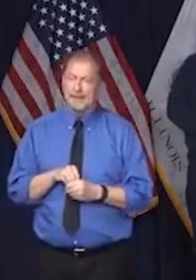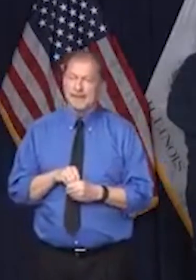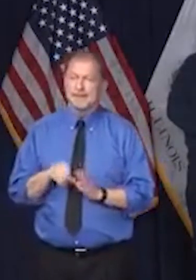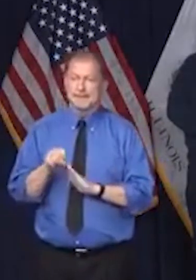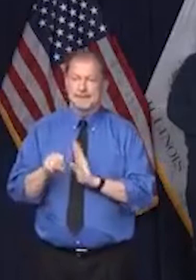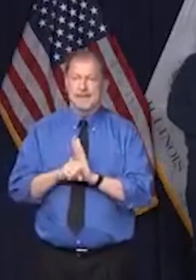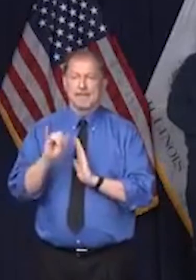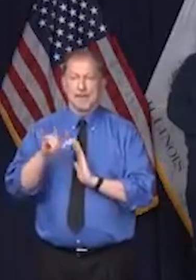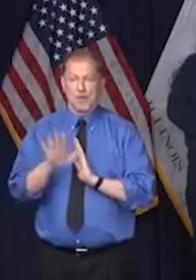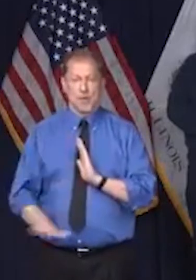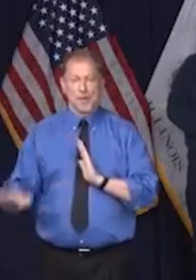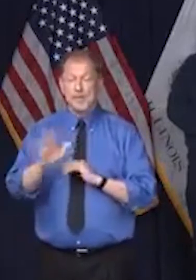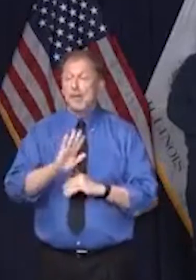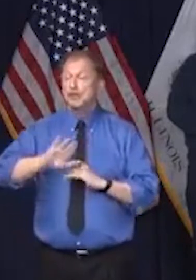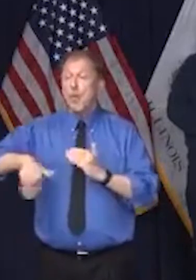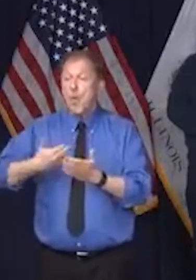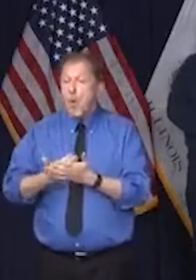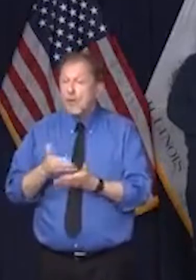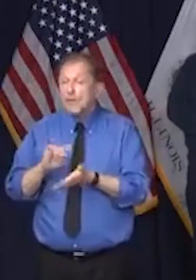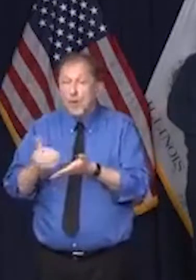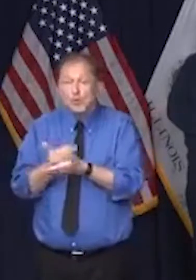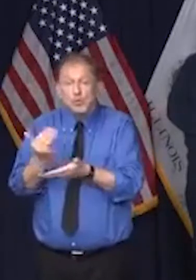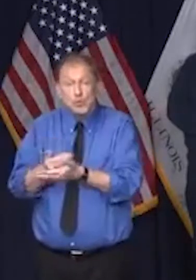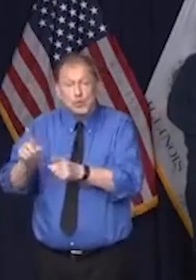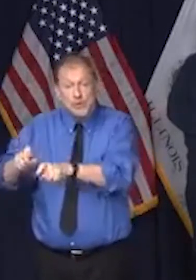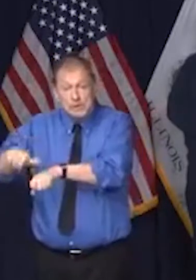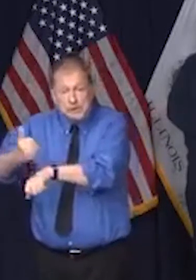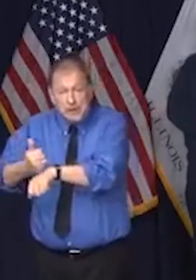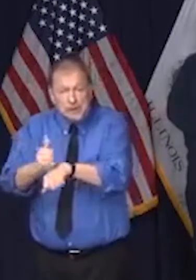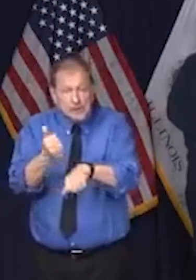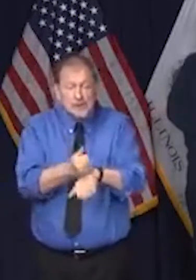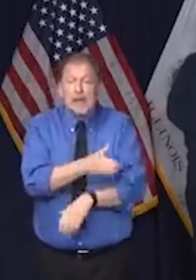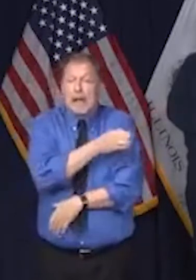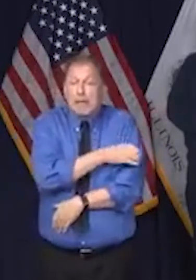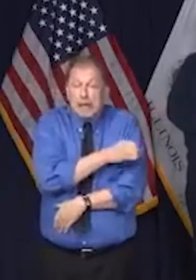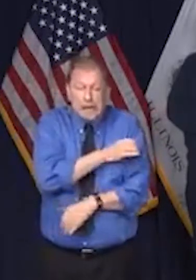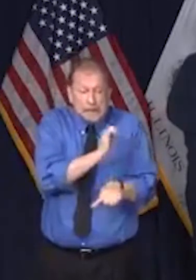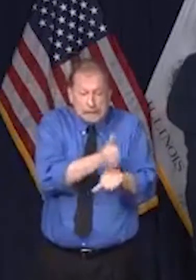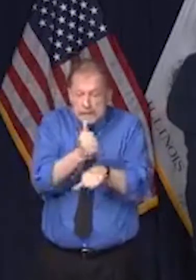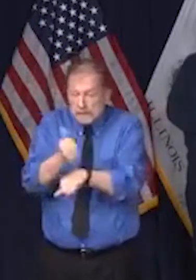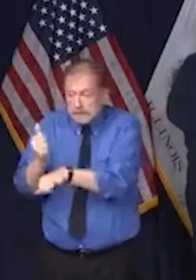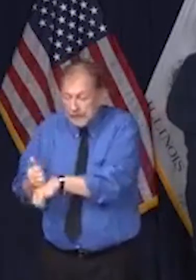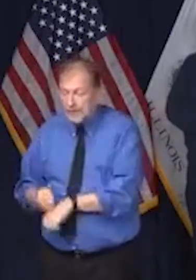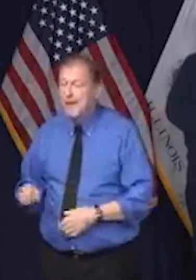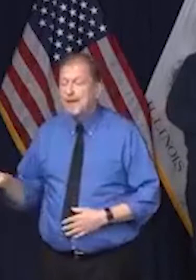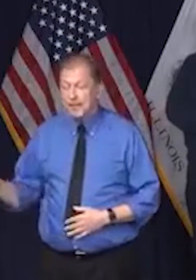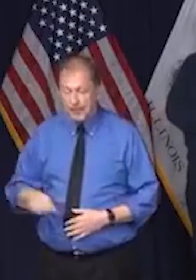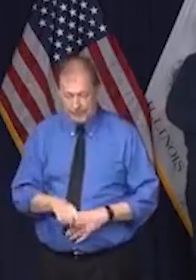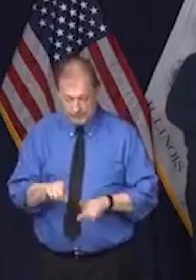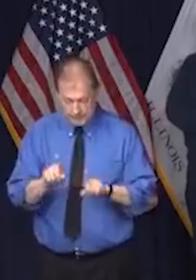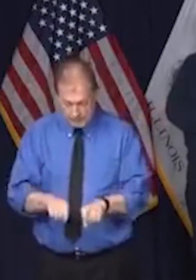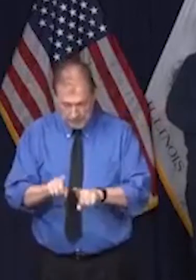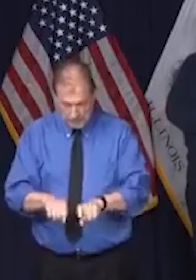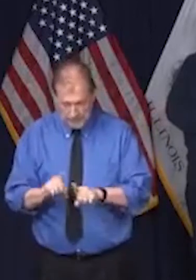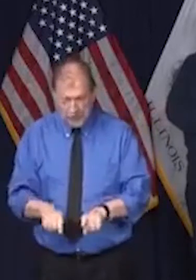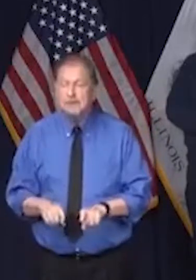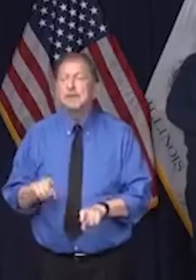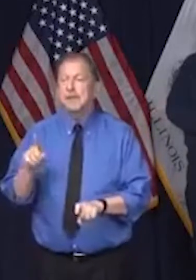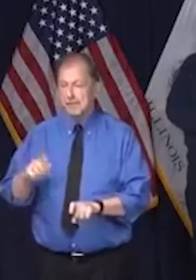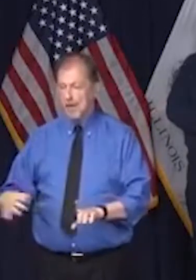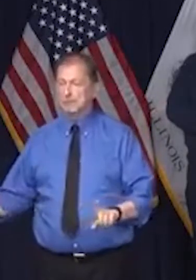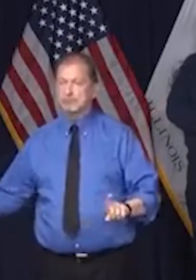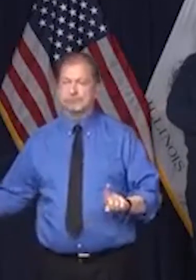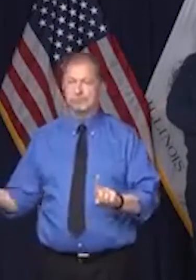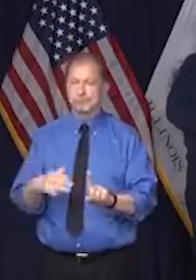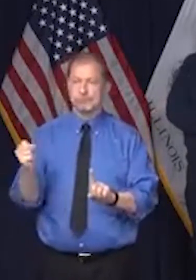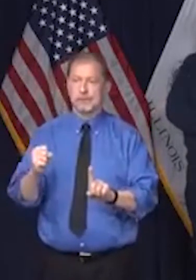the FQHCs, any of the additional clinics that come on board, will be sending their specimens to a place where the